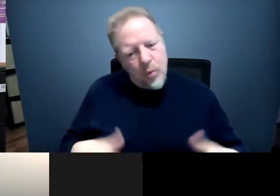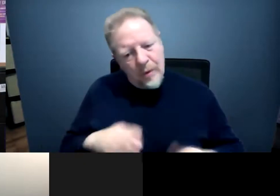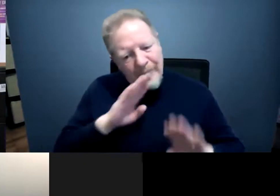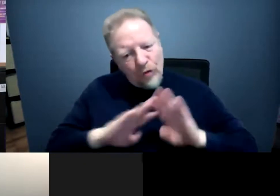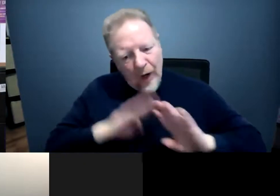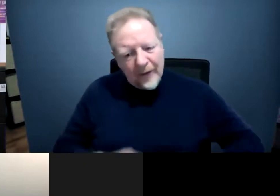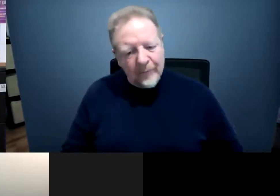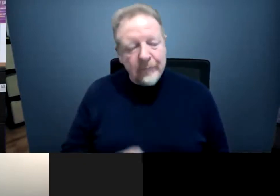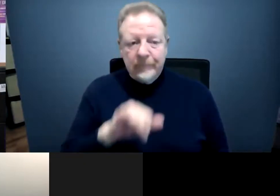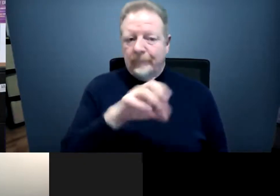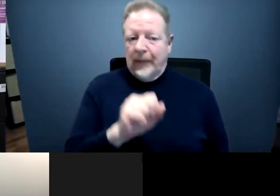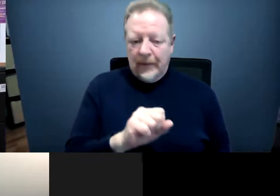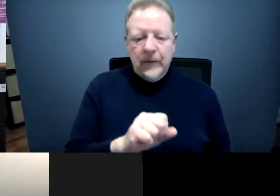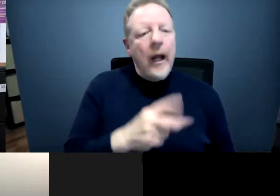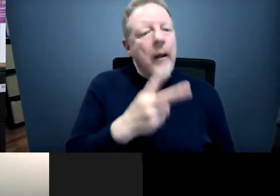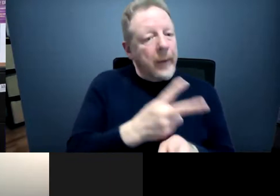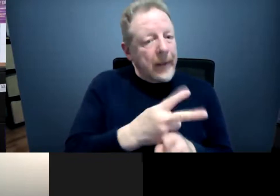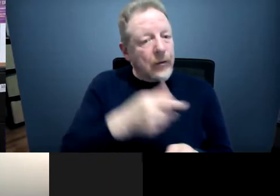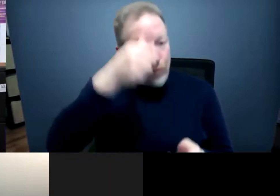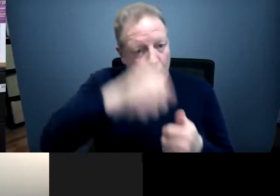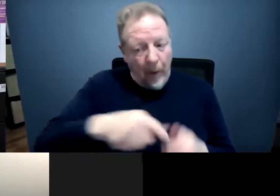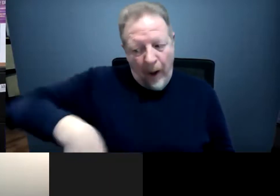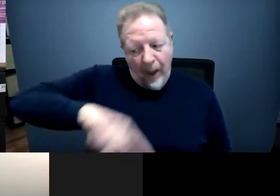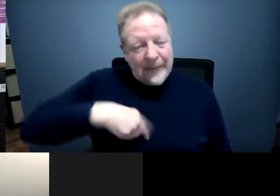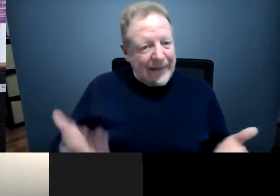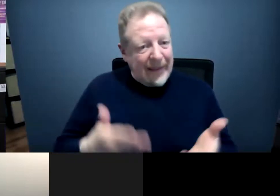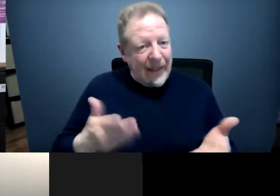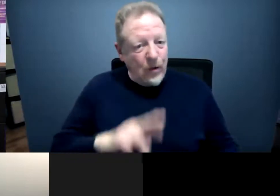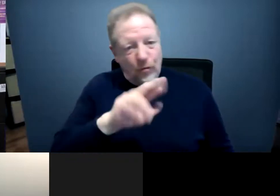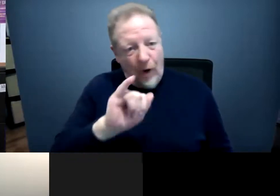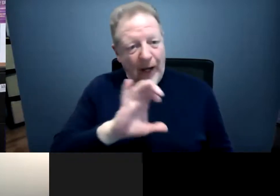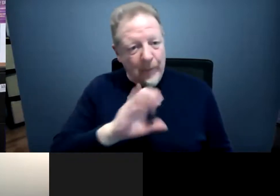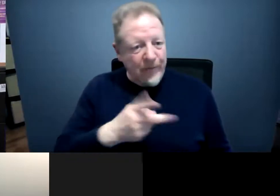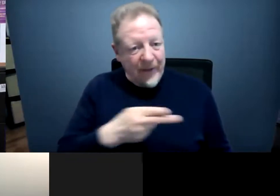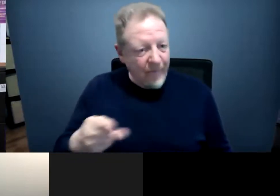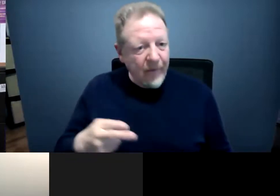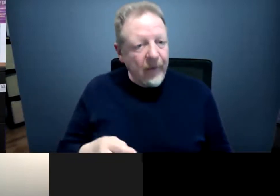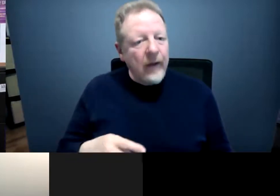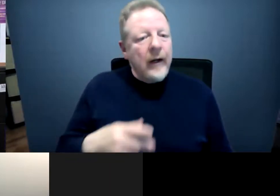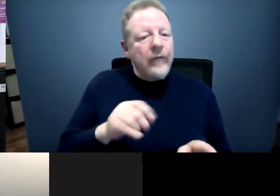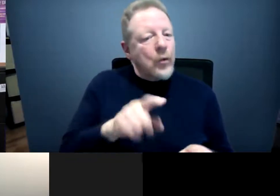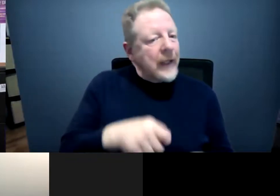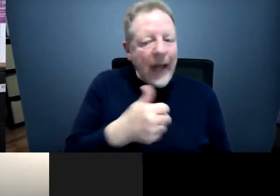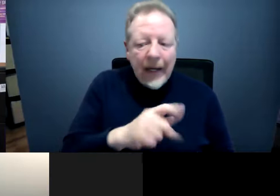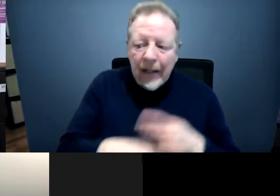And please keep us in mind if you need any type of support or